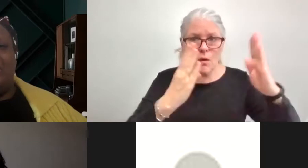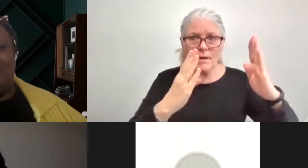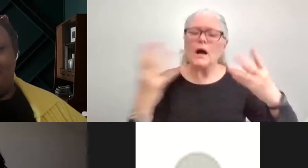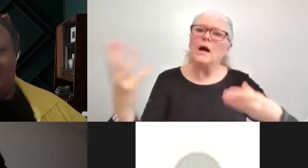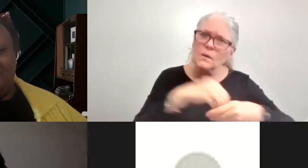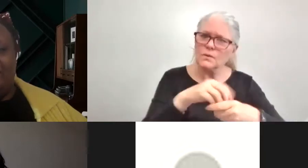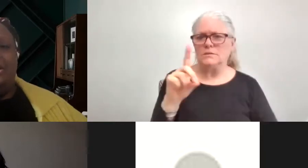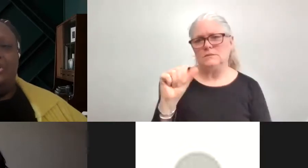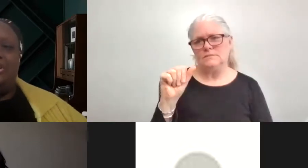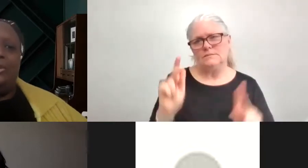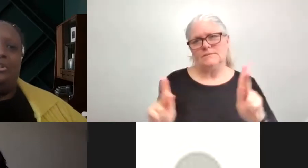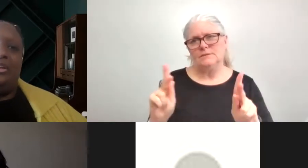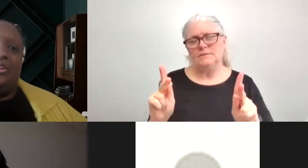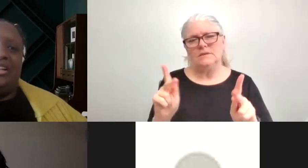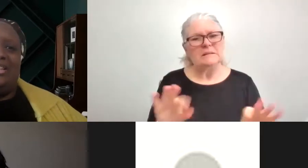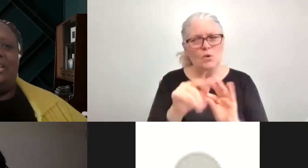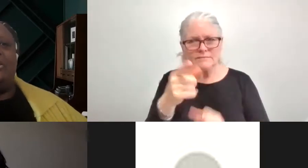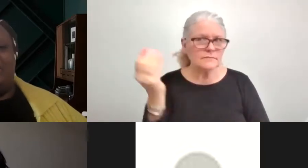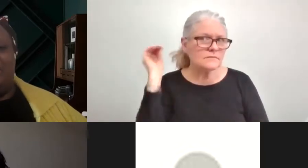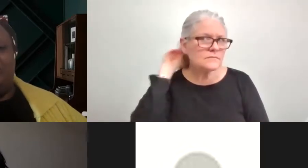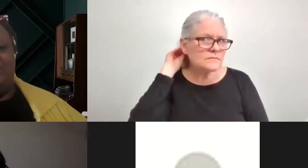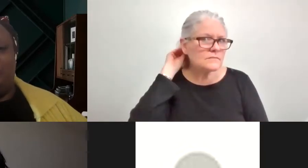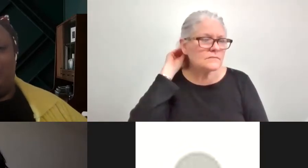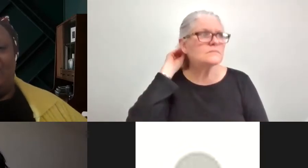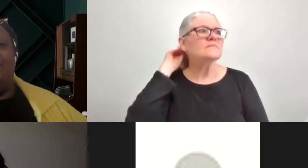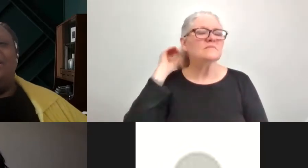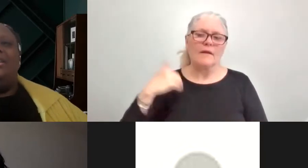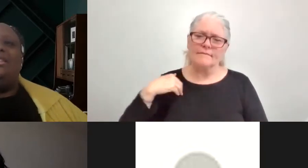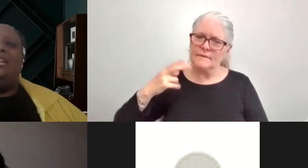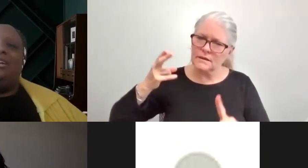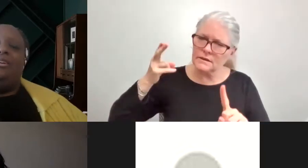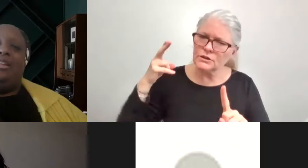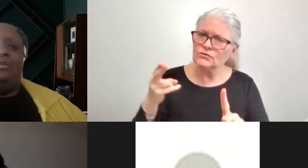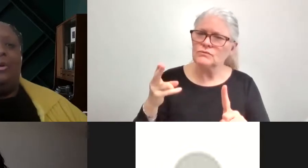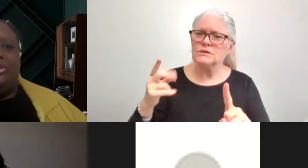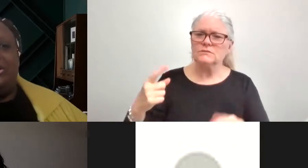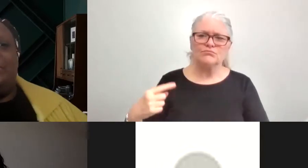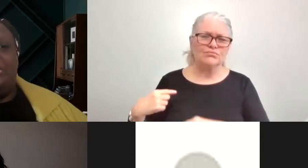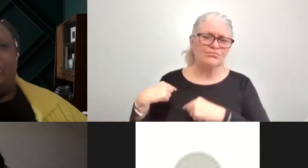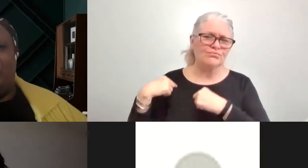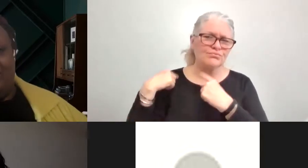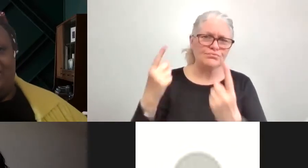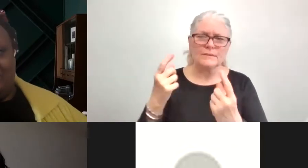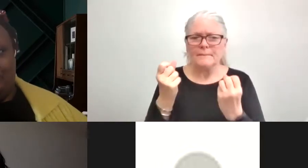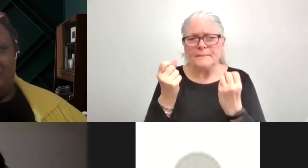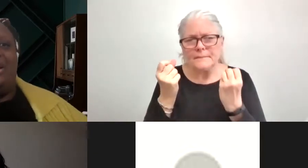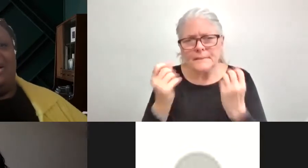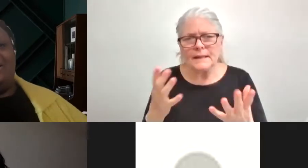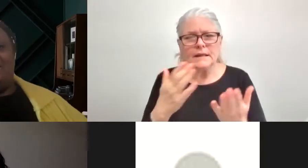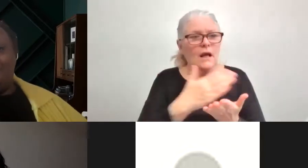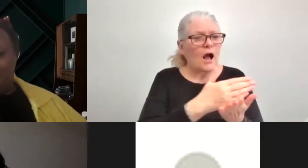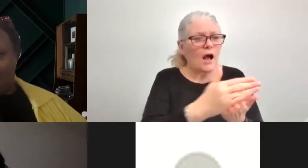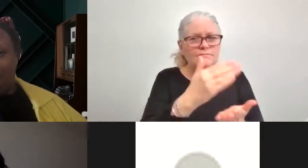keep that in mind, just to make sure that they realize like there is a history as to why a lot of marginalized spaces are inaccessible. It's